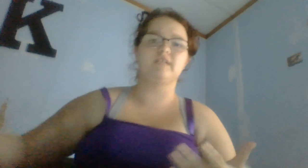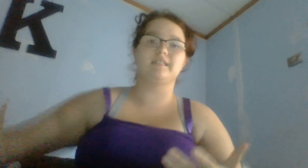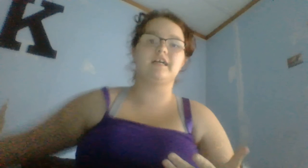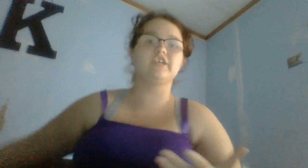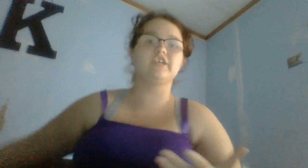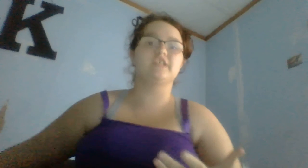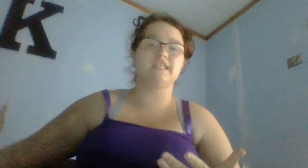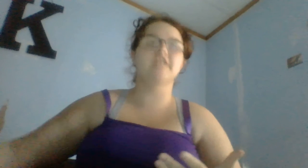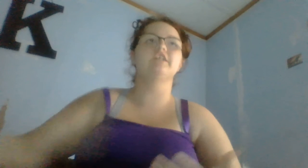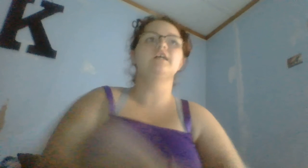for an entire year